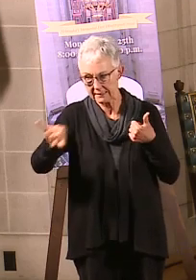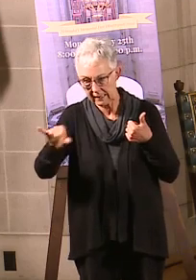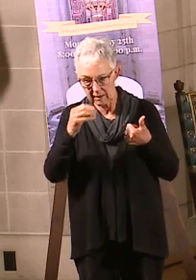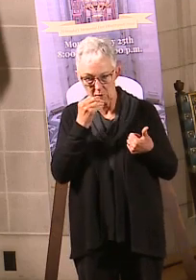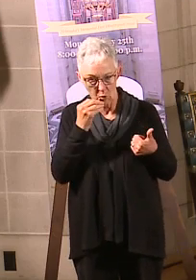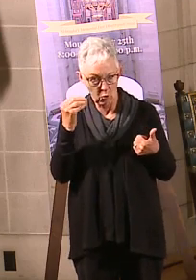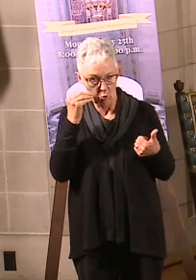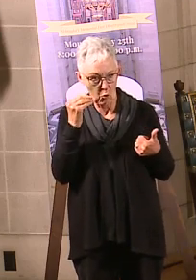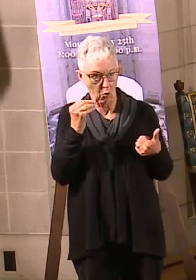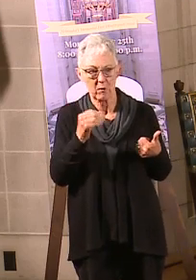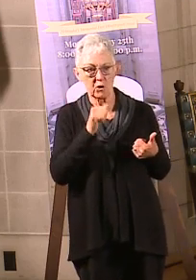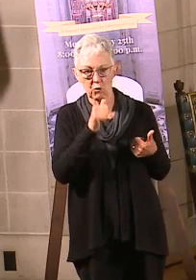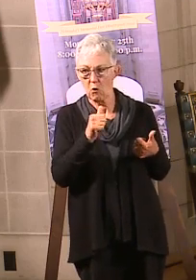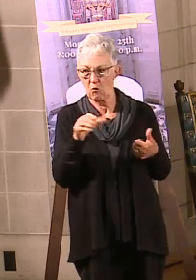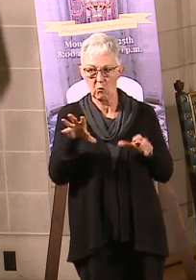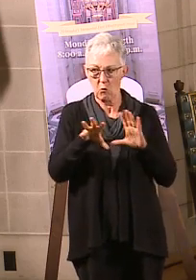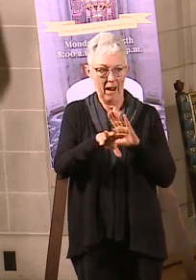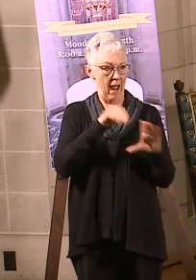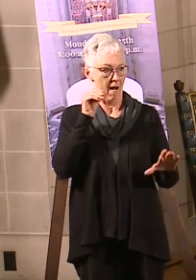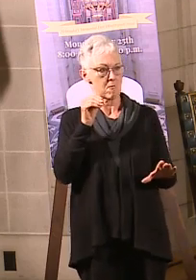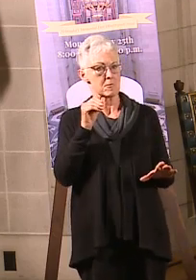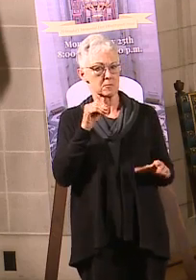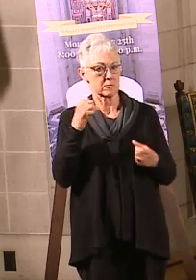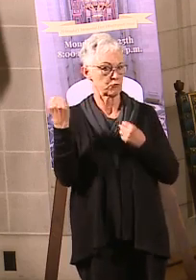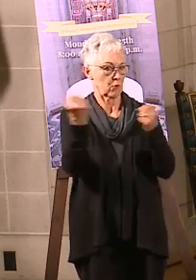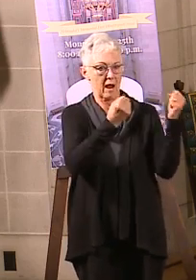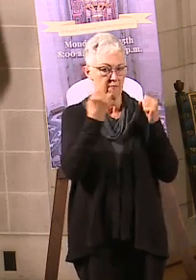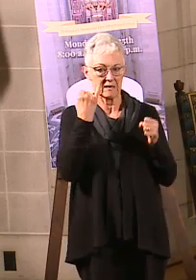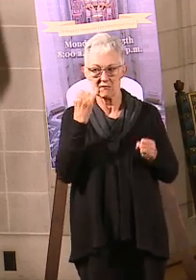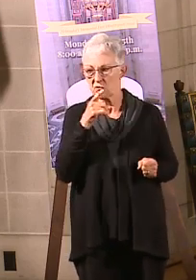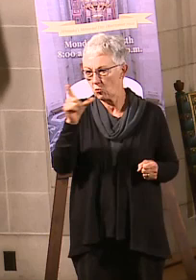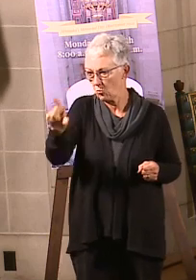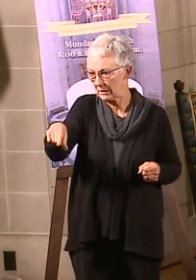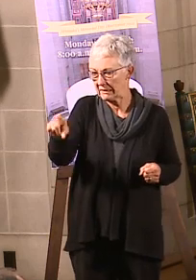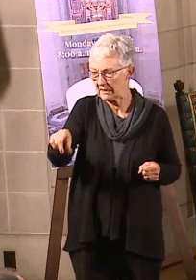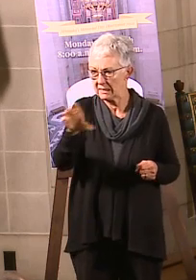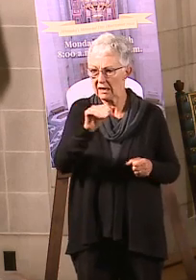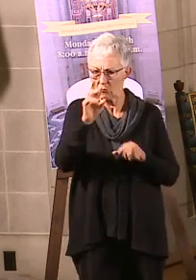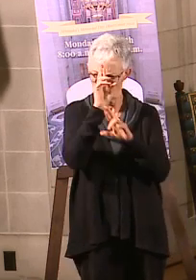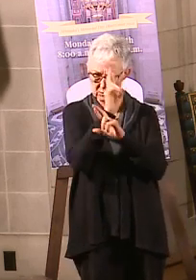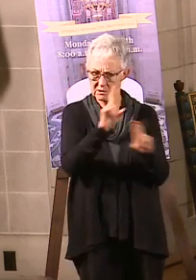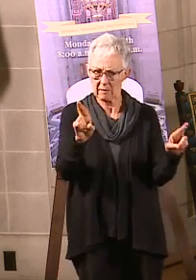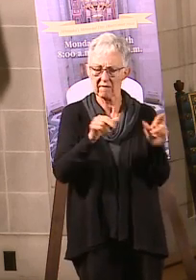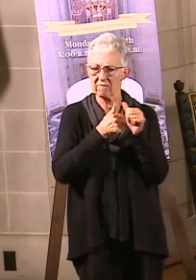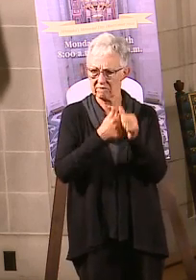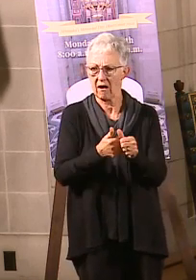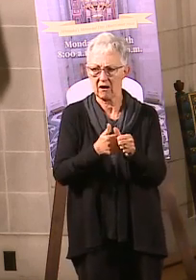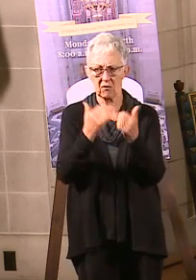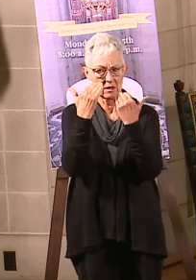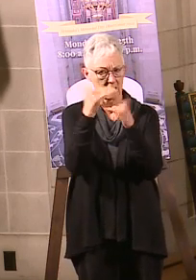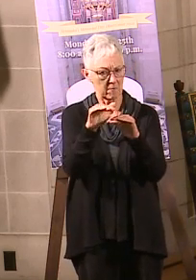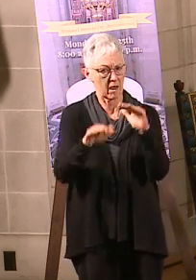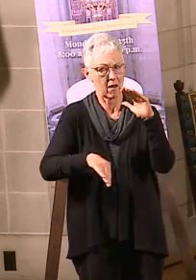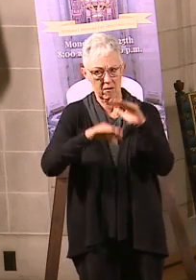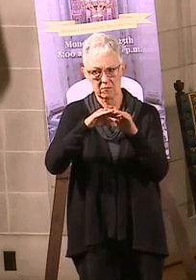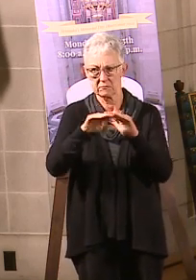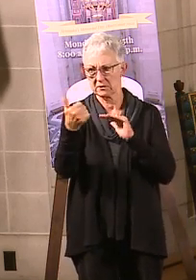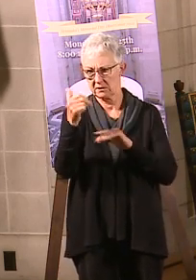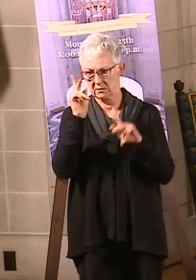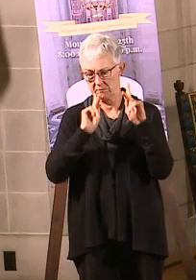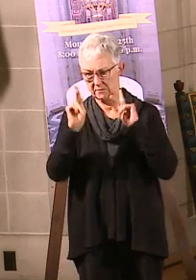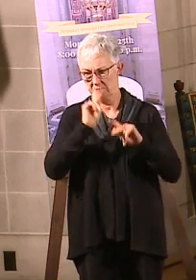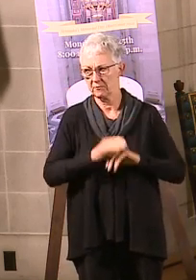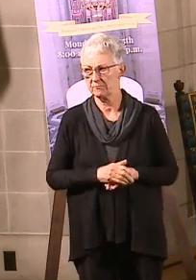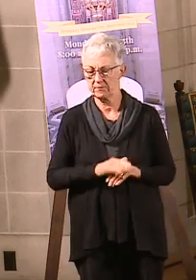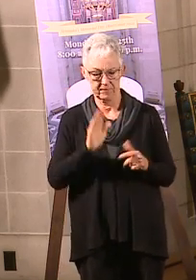trips outside of the household, and please respect the 10-person rule. We also have Mother's Day coming up, and we'll